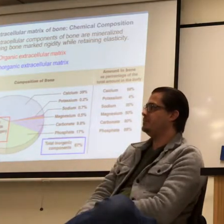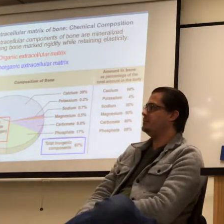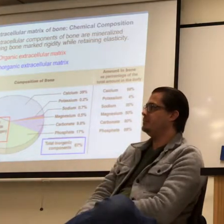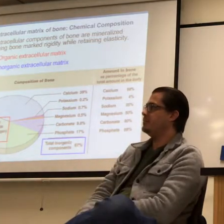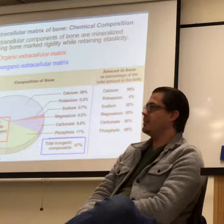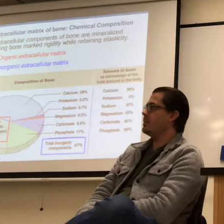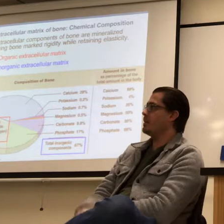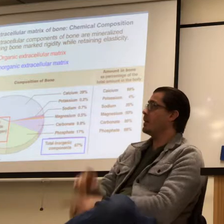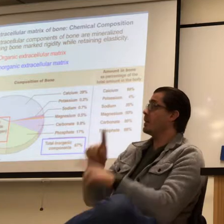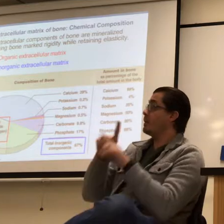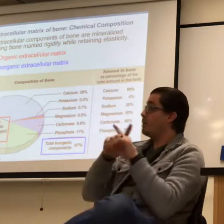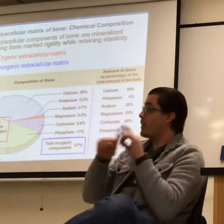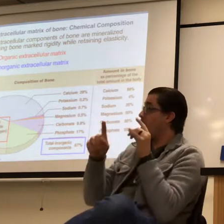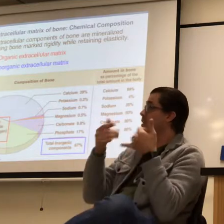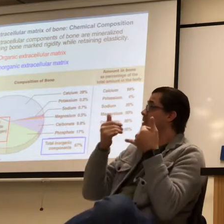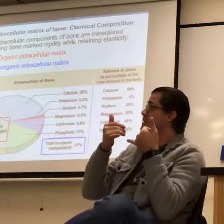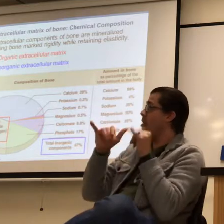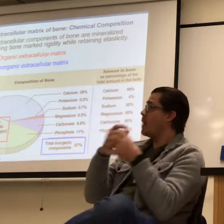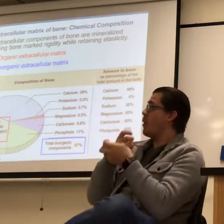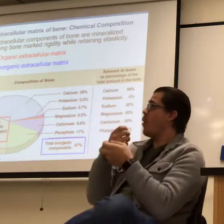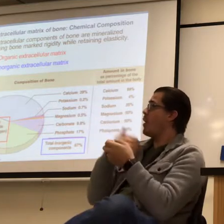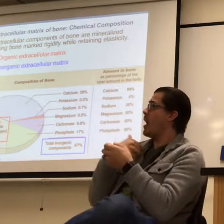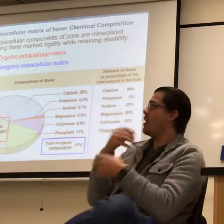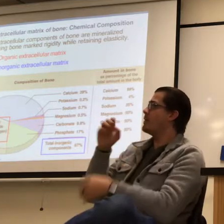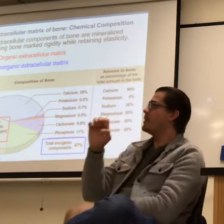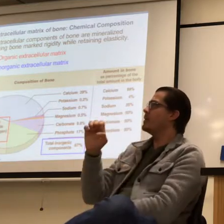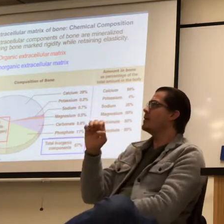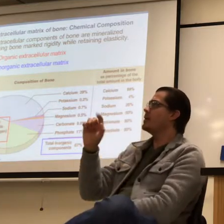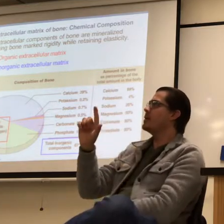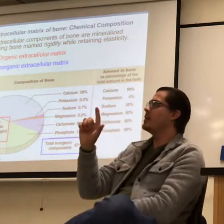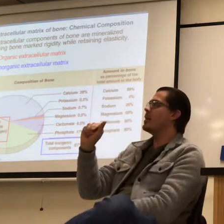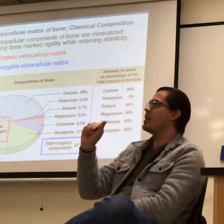retaining its elasticity.